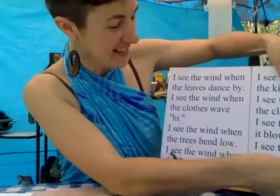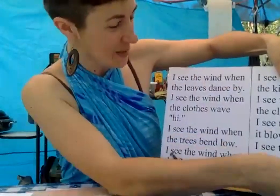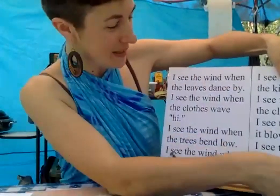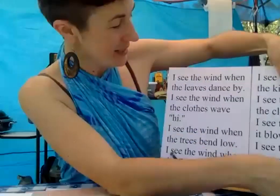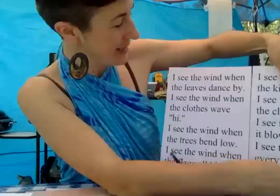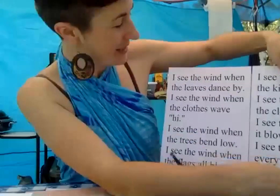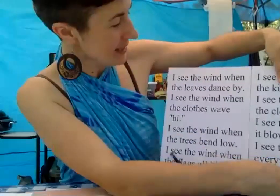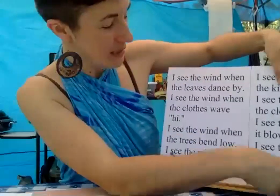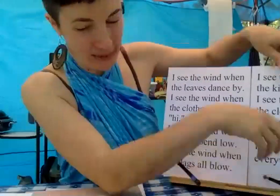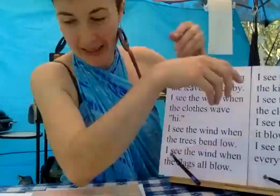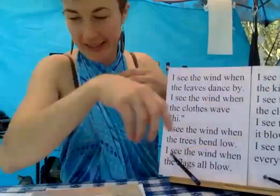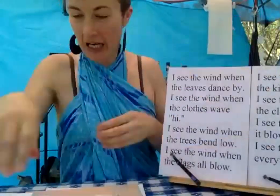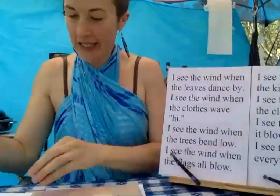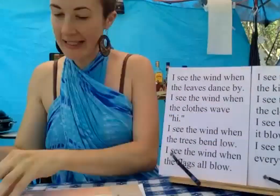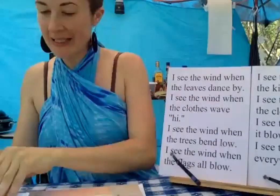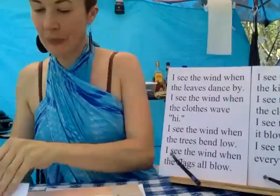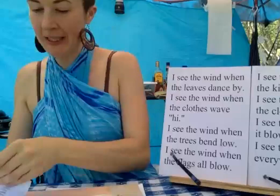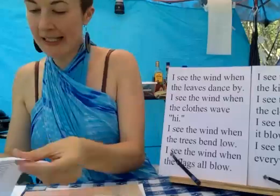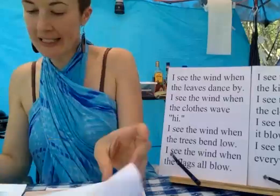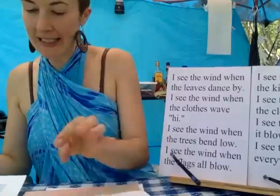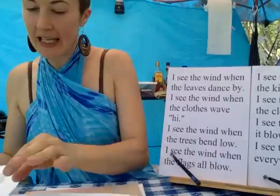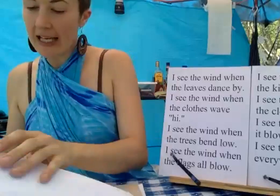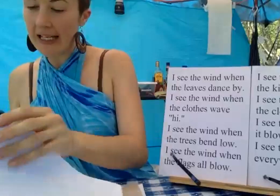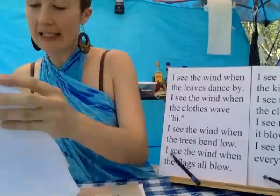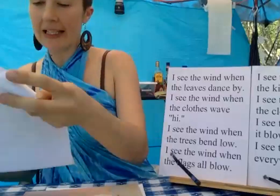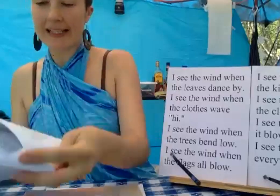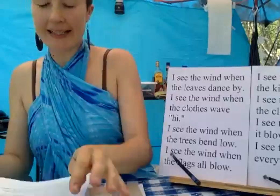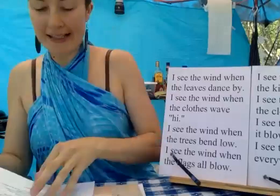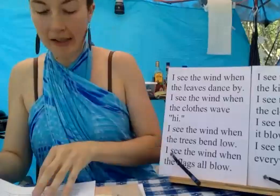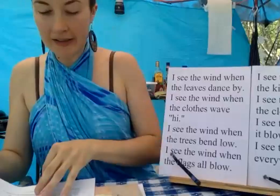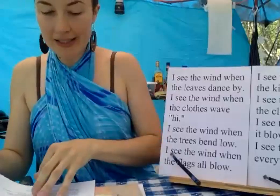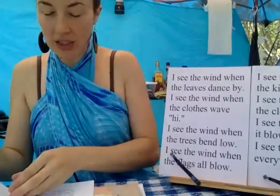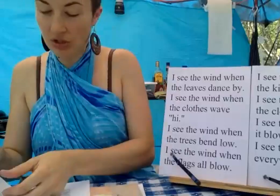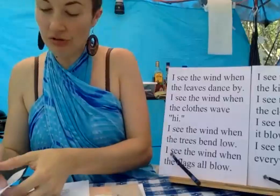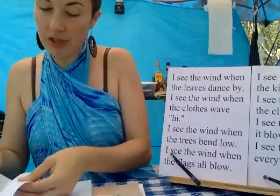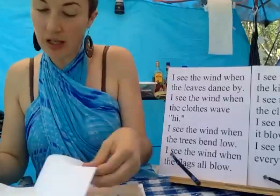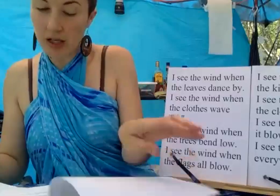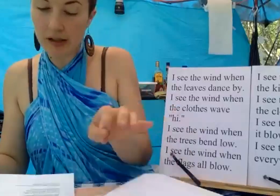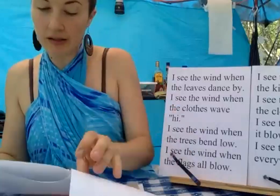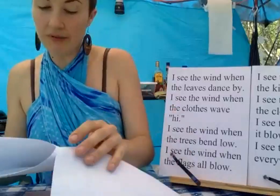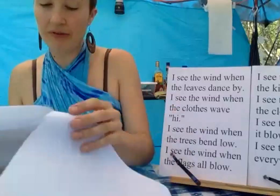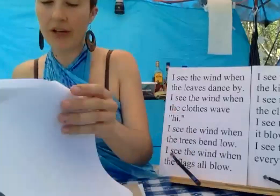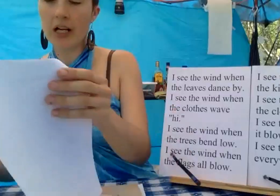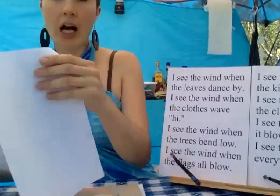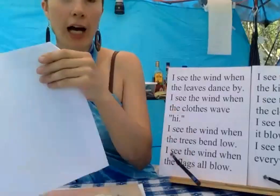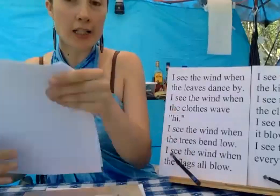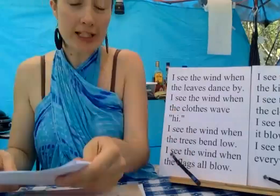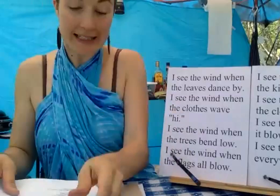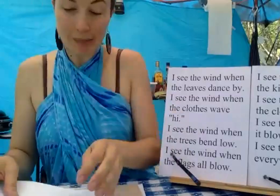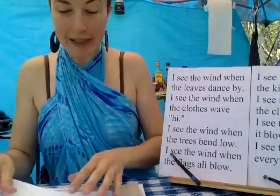So this song is I See the Wind, and it gets sung to the tune of Hush Little